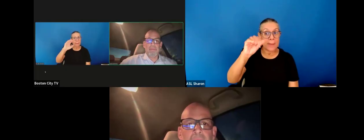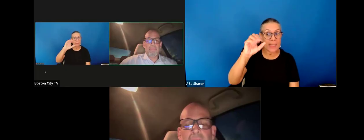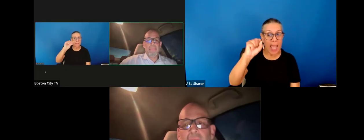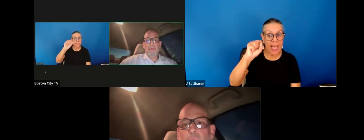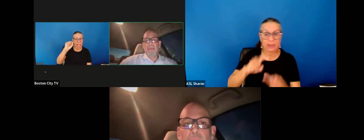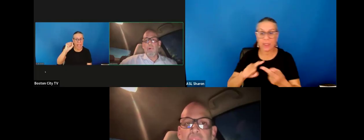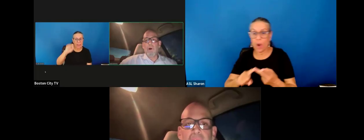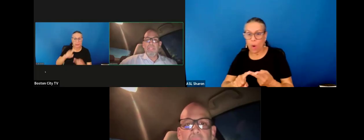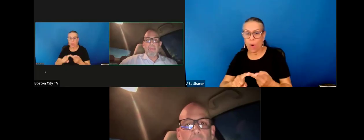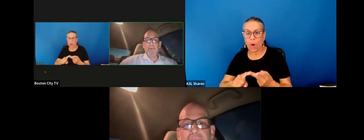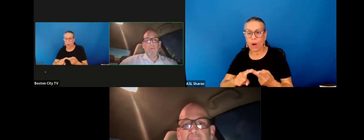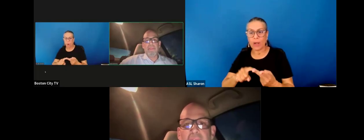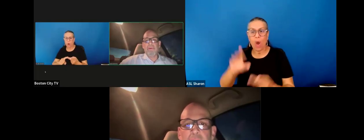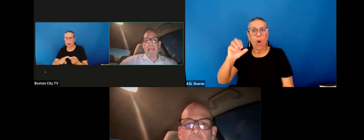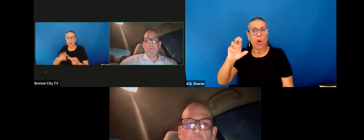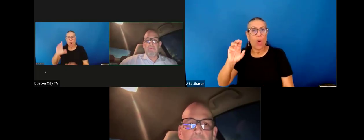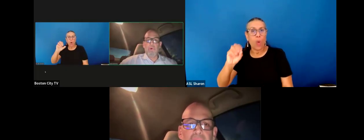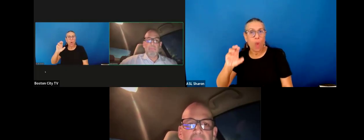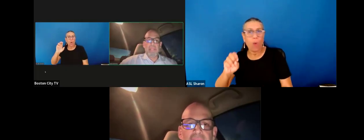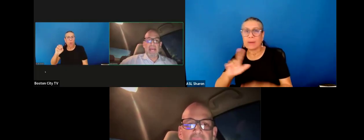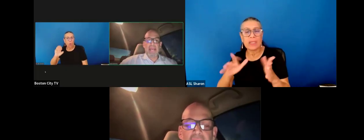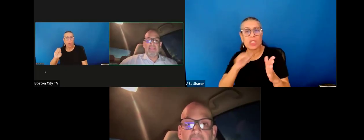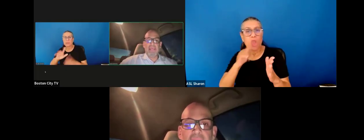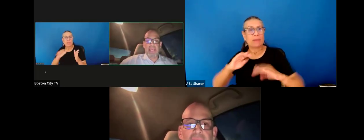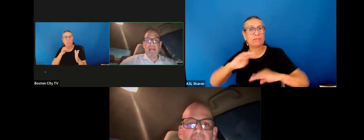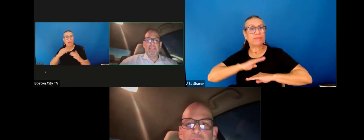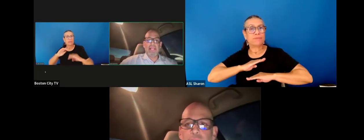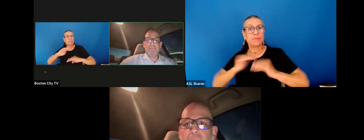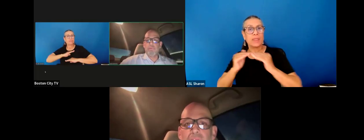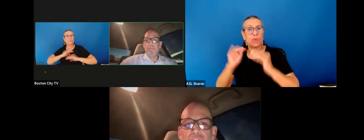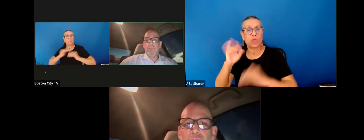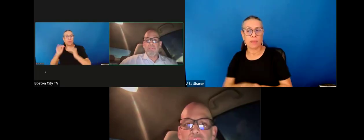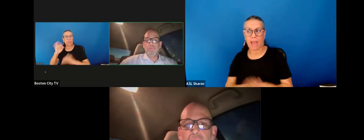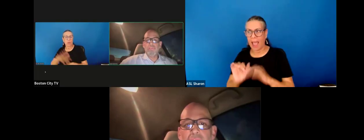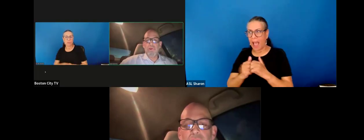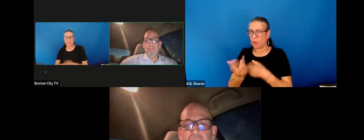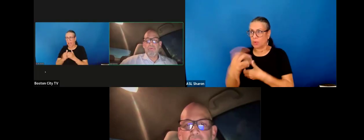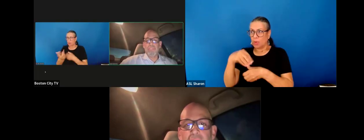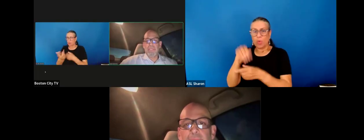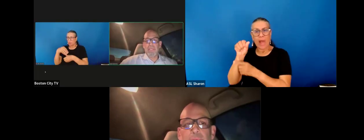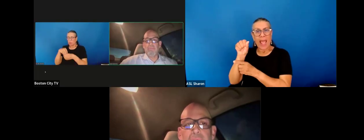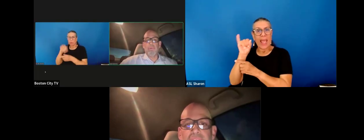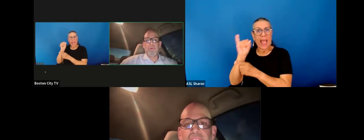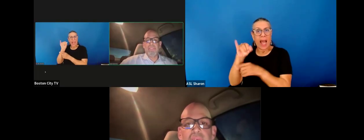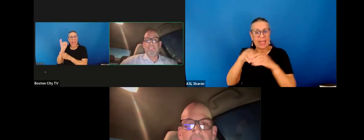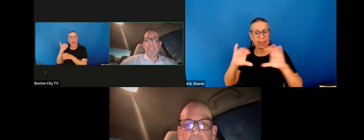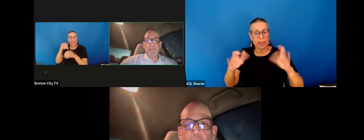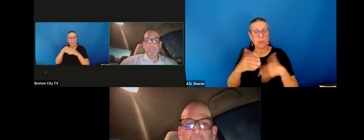employment. And while we debate about whether and how to incorporate AI in the classroom, students are already using it, and